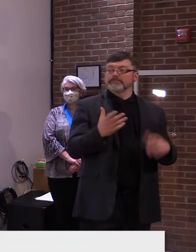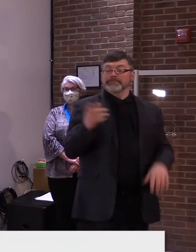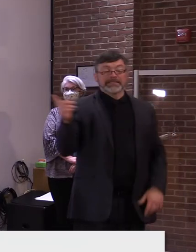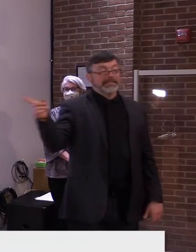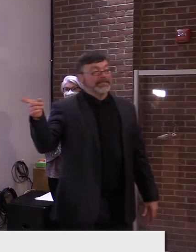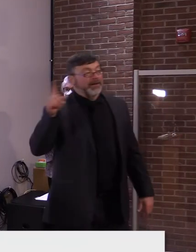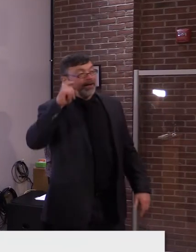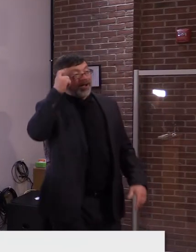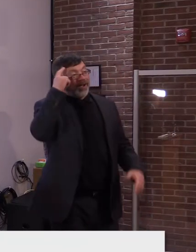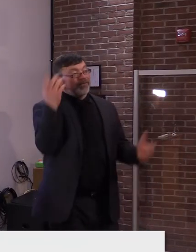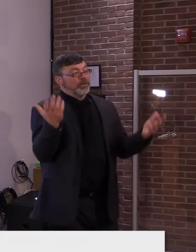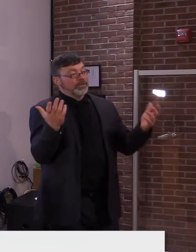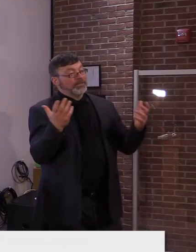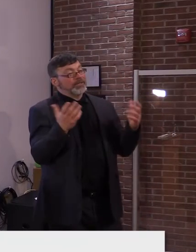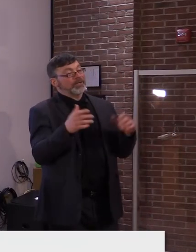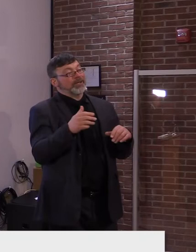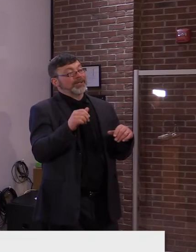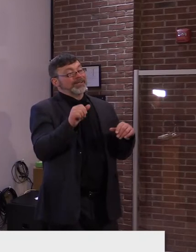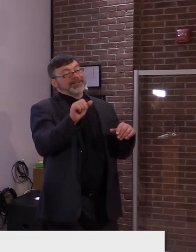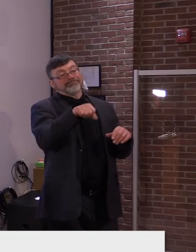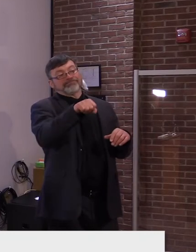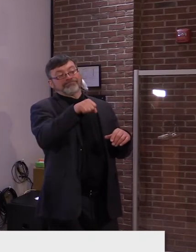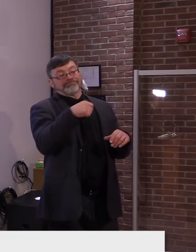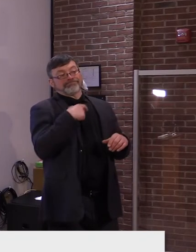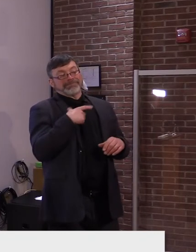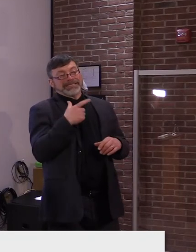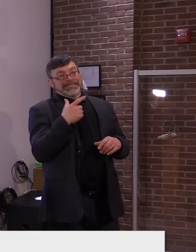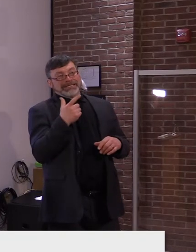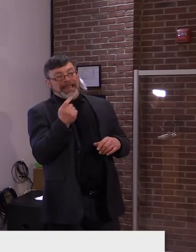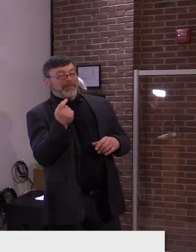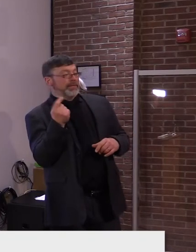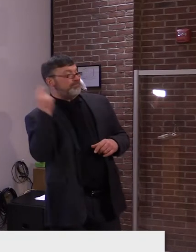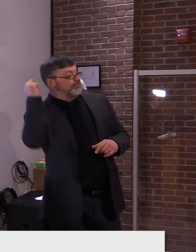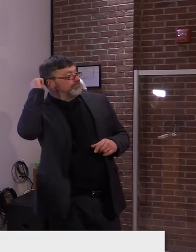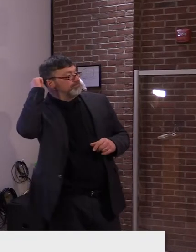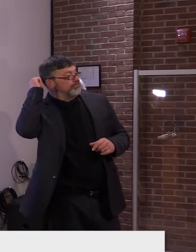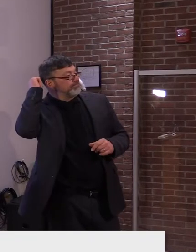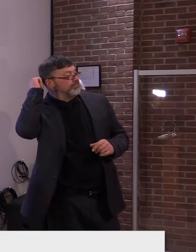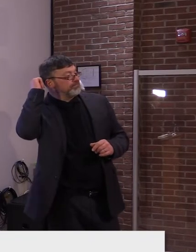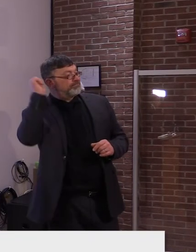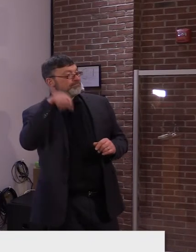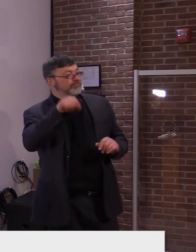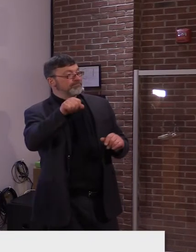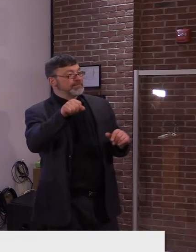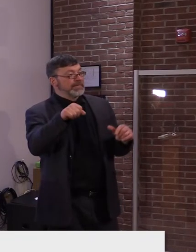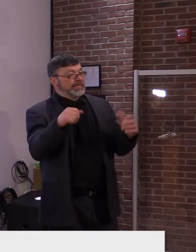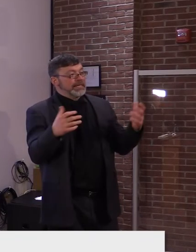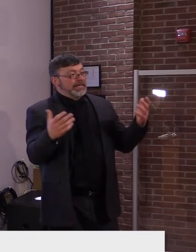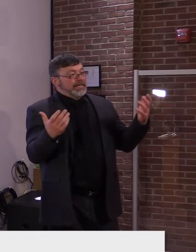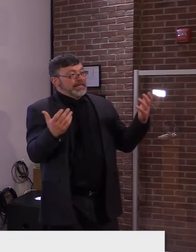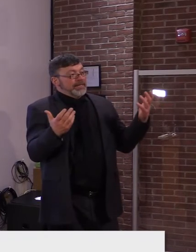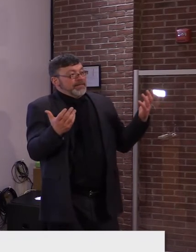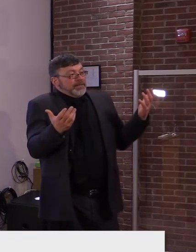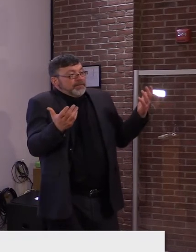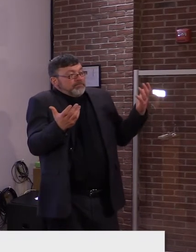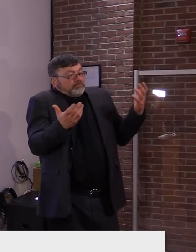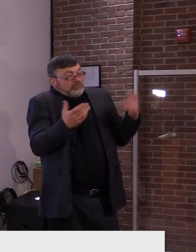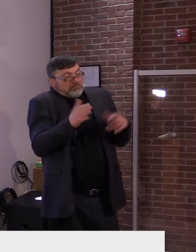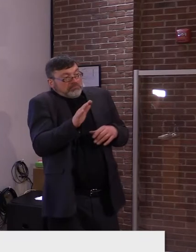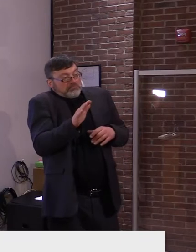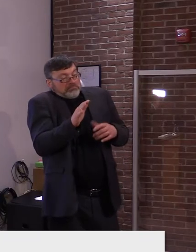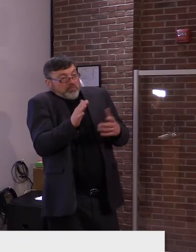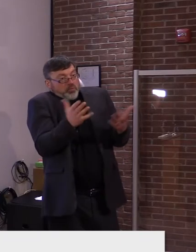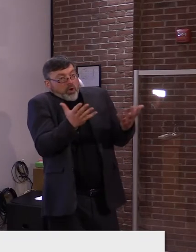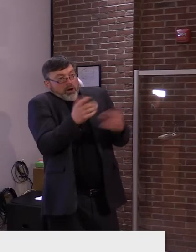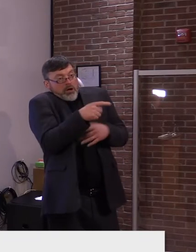business community about this. They've spoken loud and clear about what they think should and shouldn't happen, and enough so that